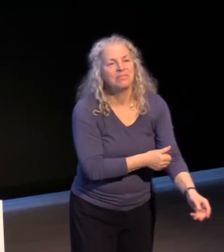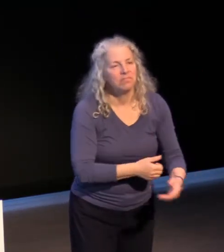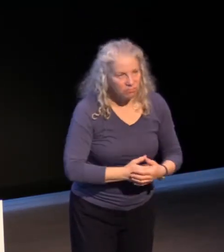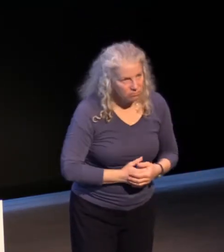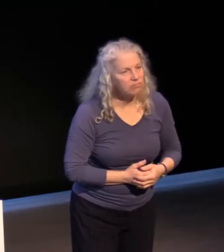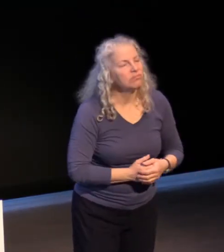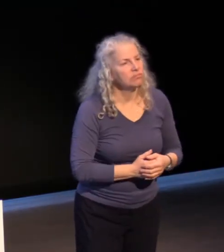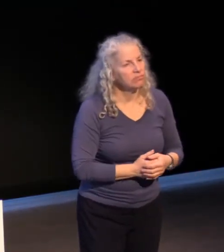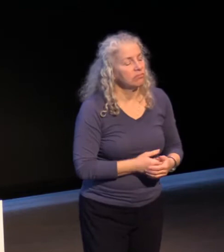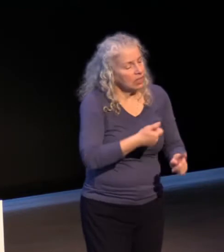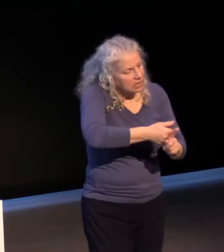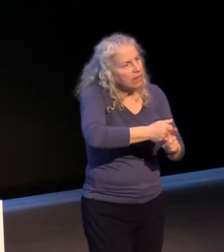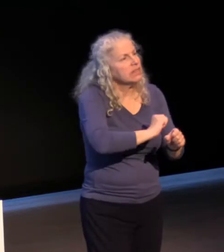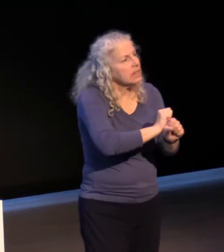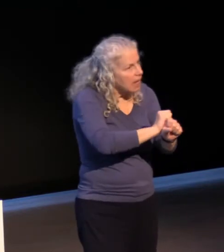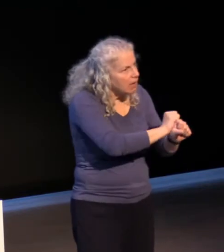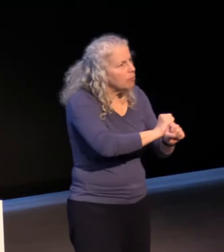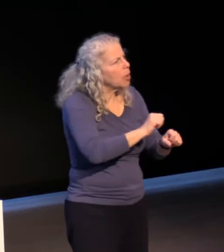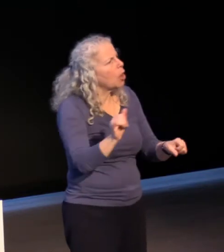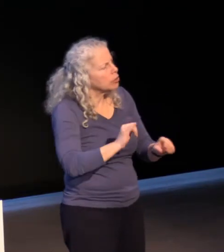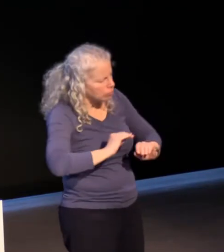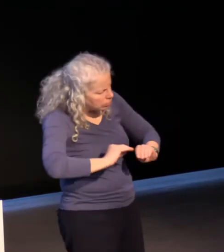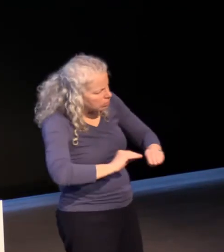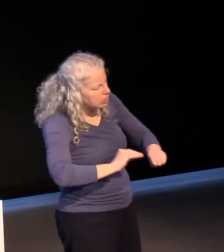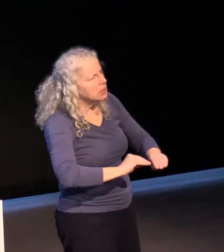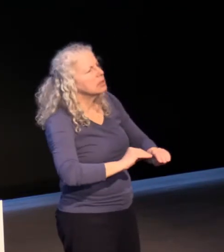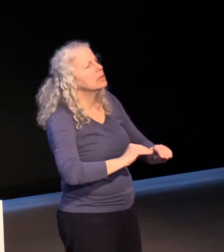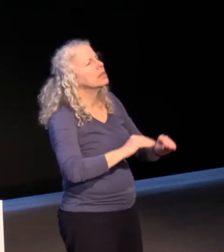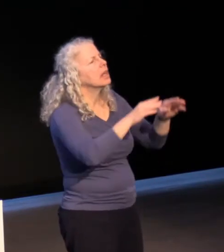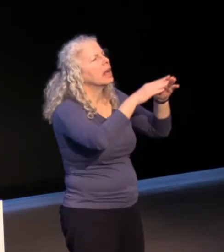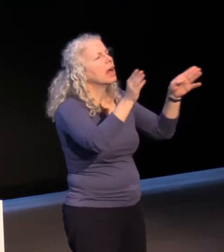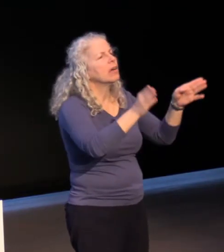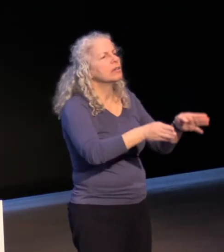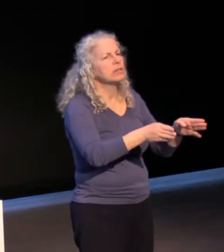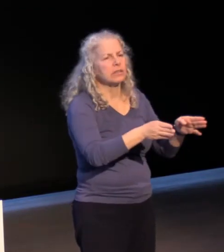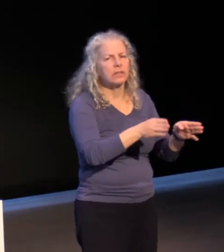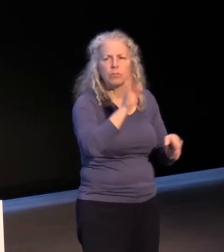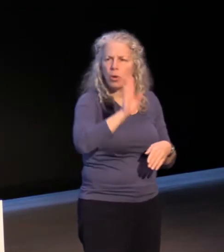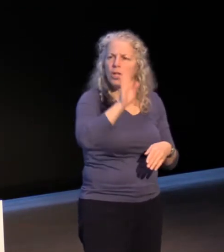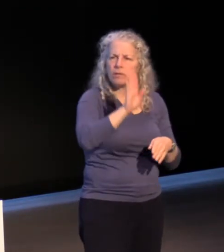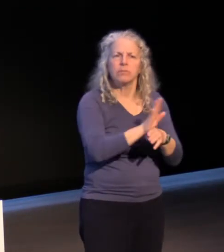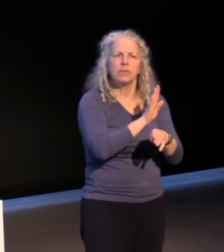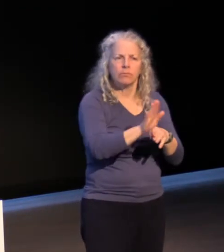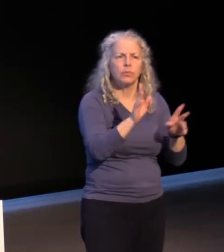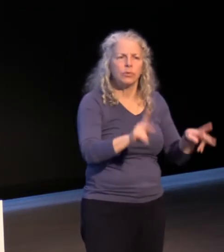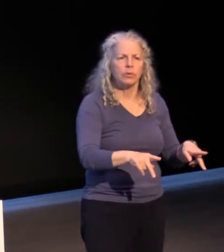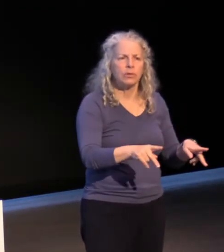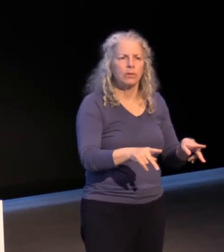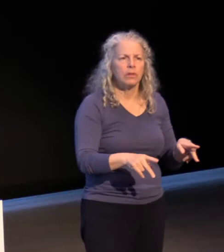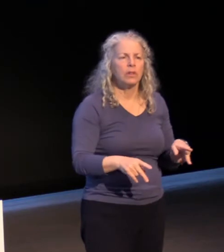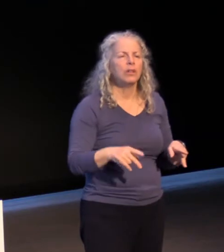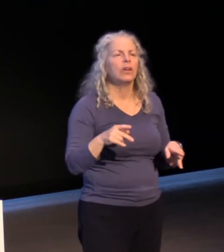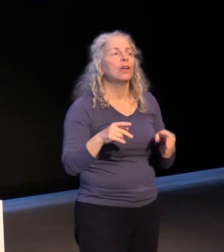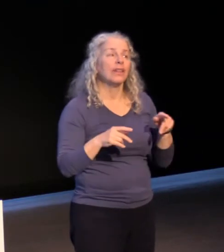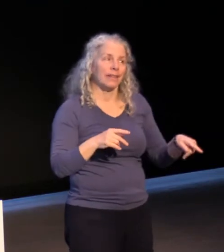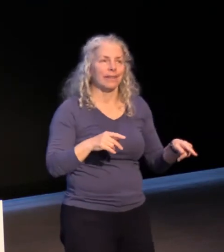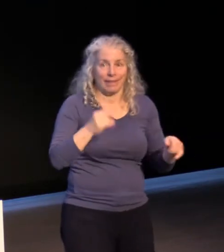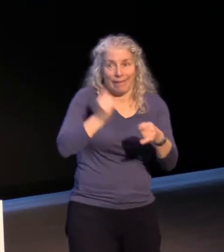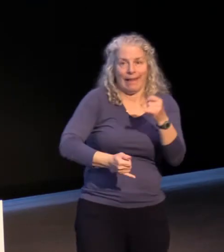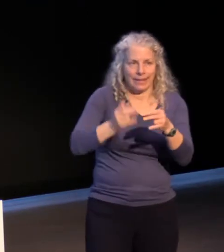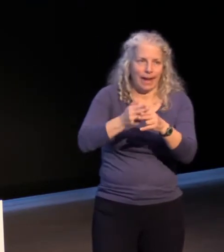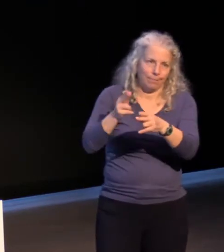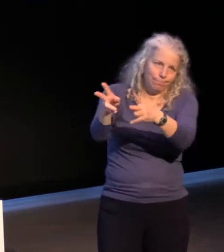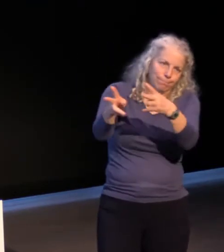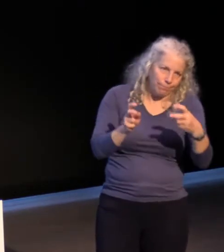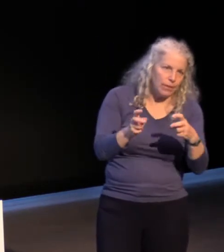Both enslaved and educated in the household of a prominent Boston businessman from whom she got the name Wheatley,